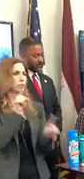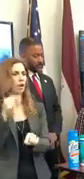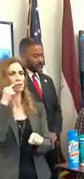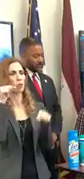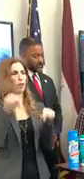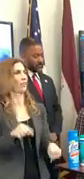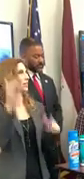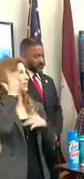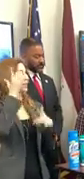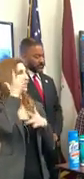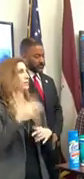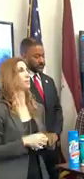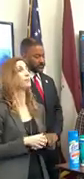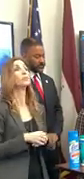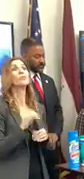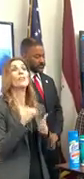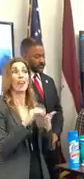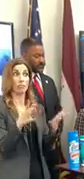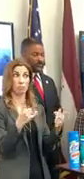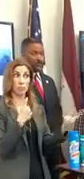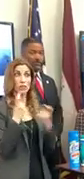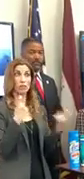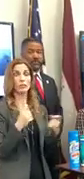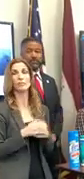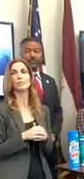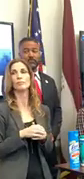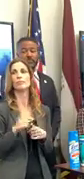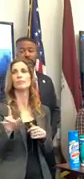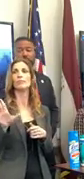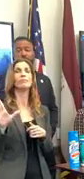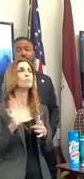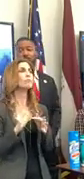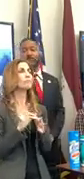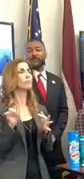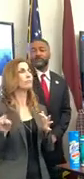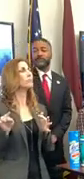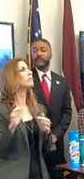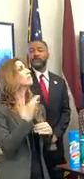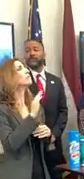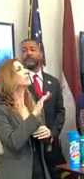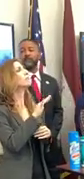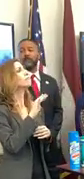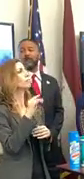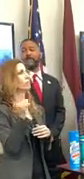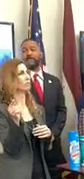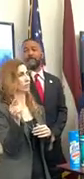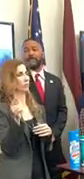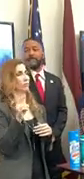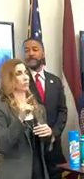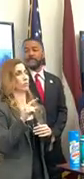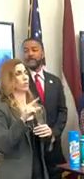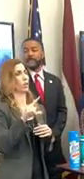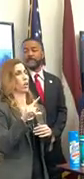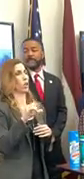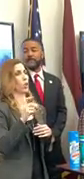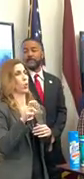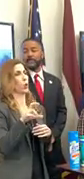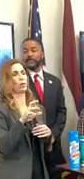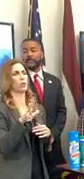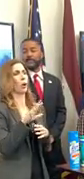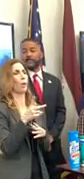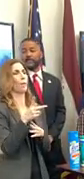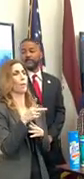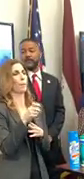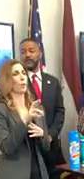this disease. And with that, I will take questions. Is the Lower Providence or the